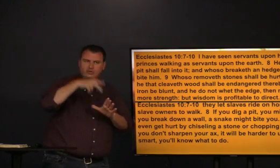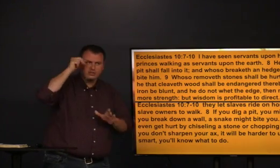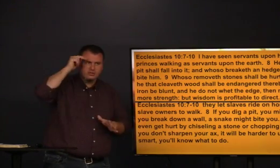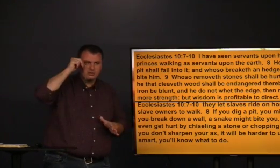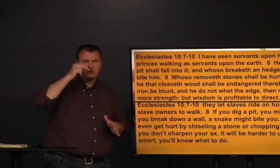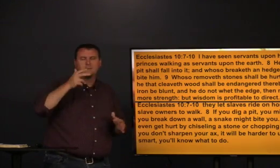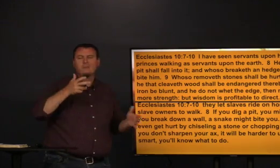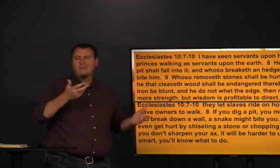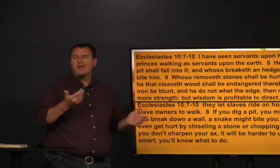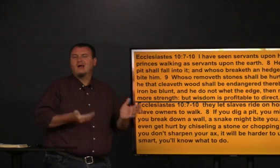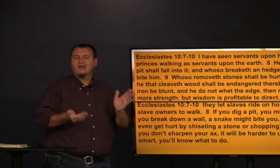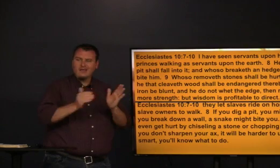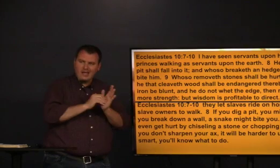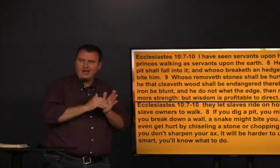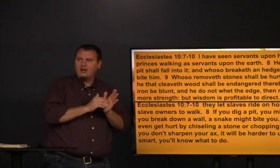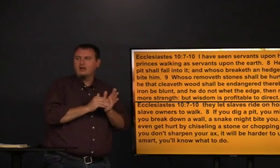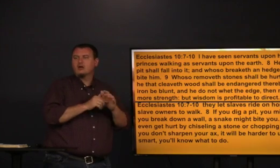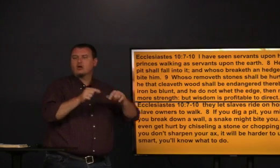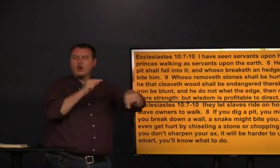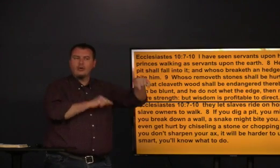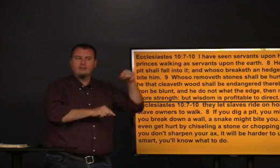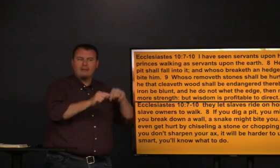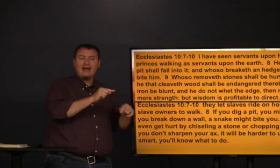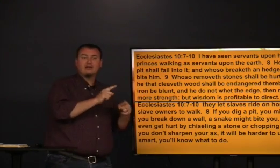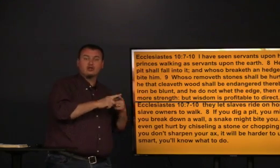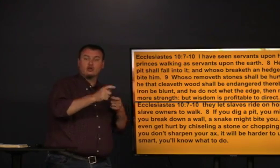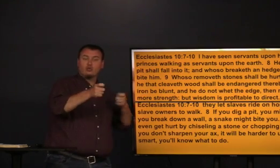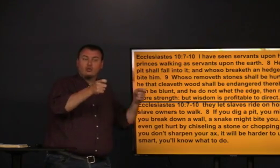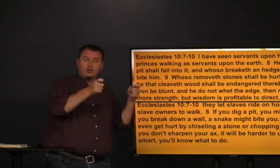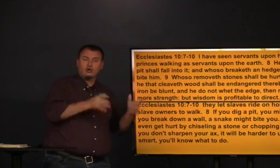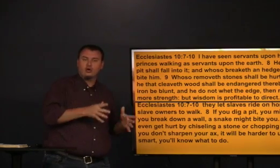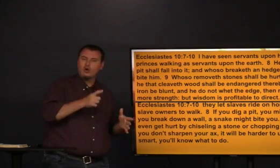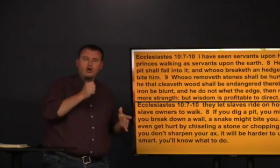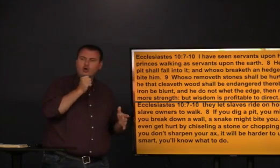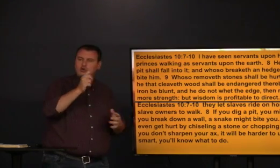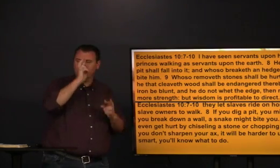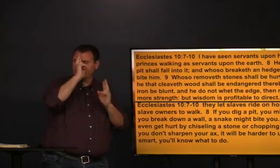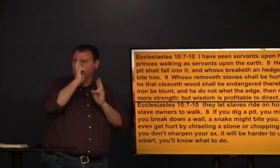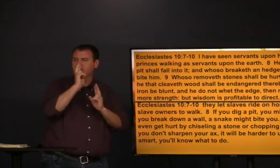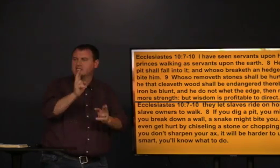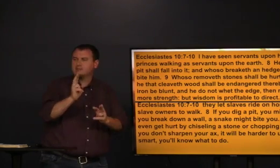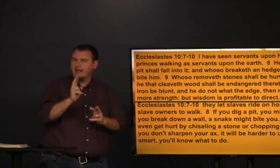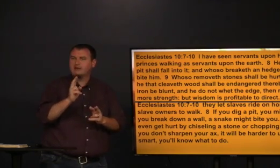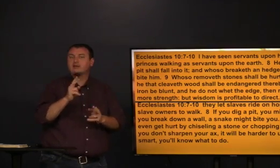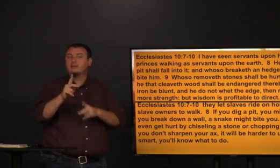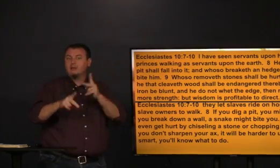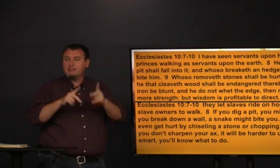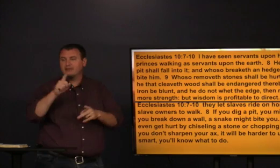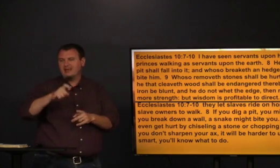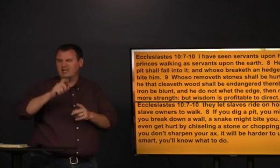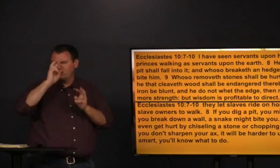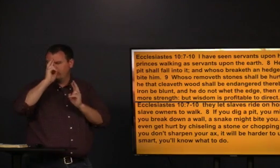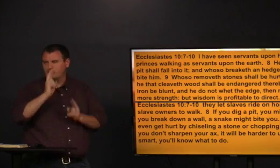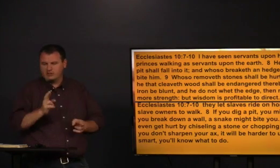horse. Again, going back to the ruler who doesn't respect the people that need to be